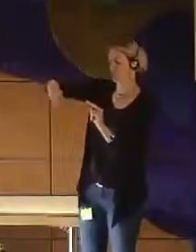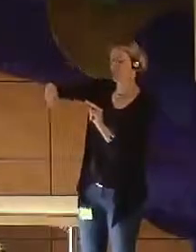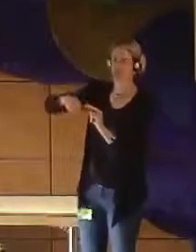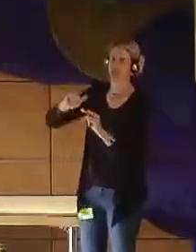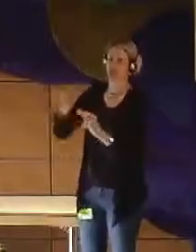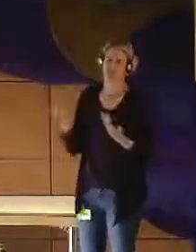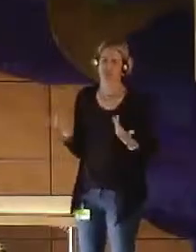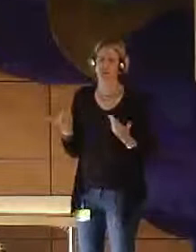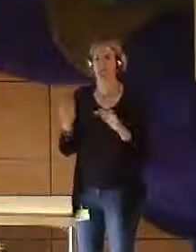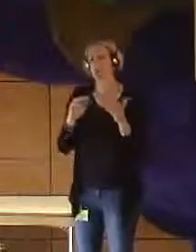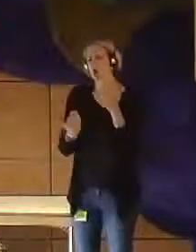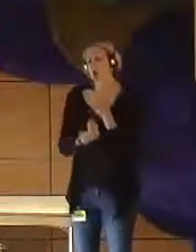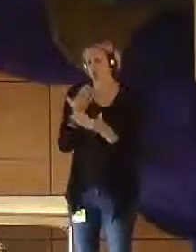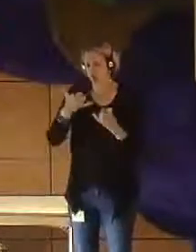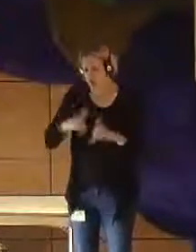through intensive care.